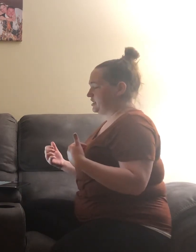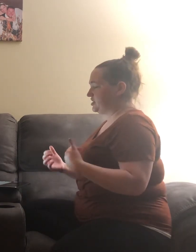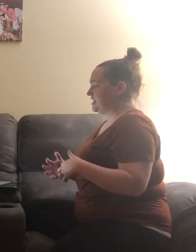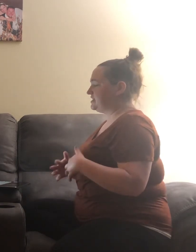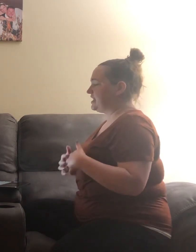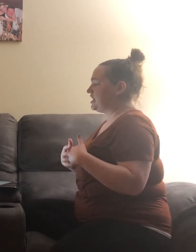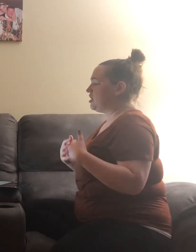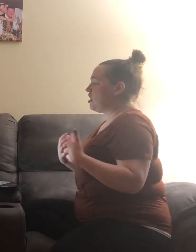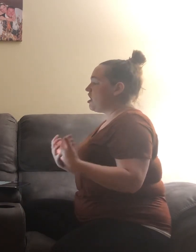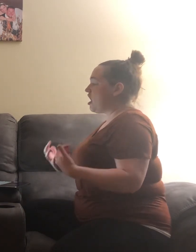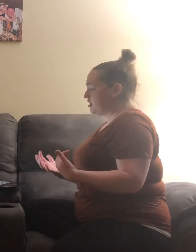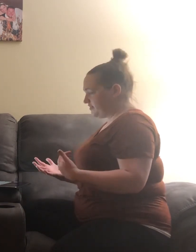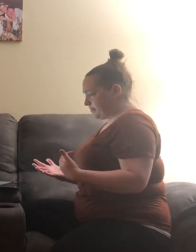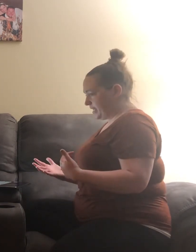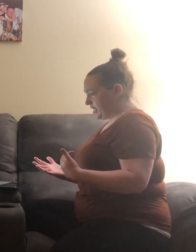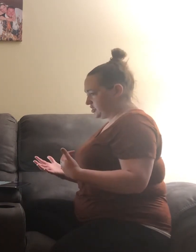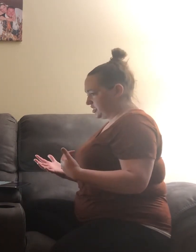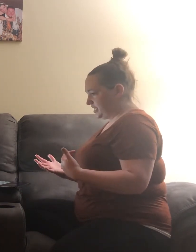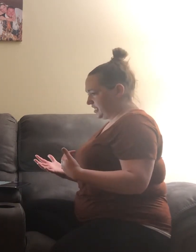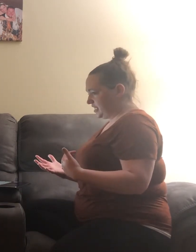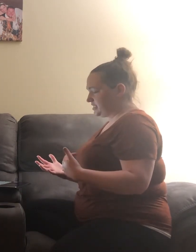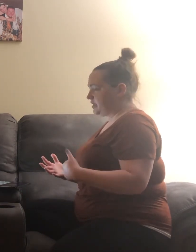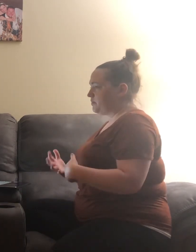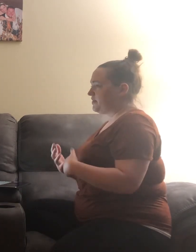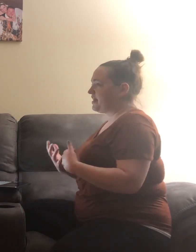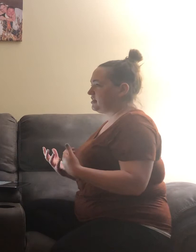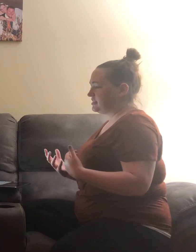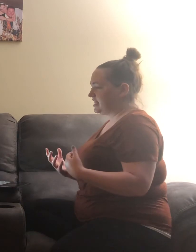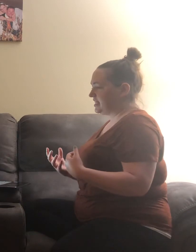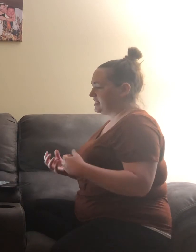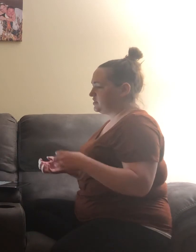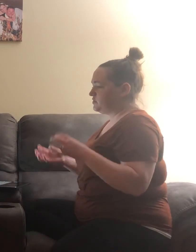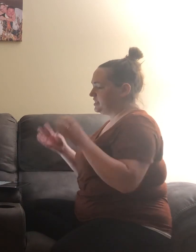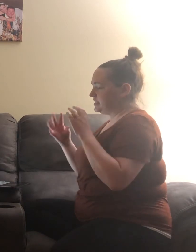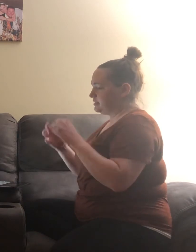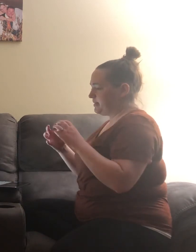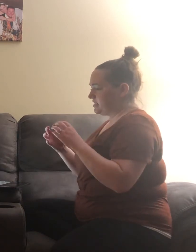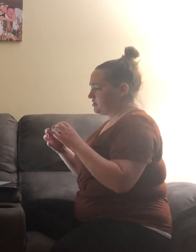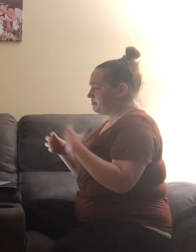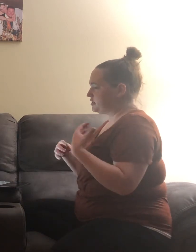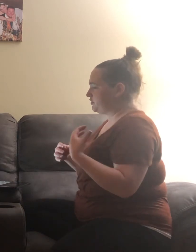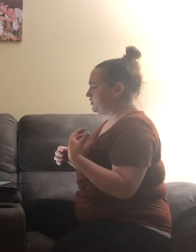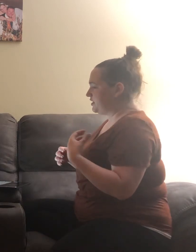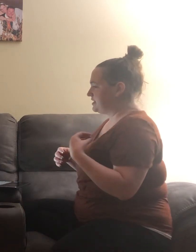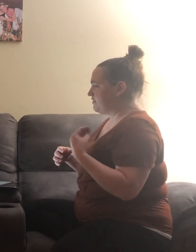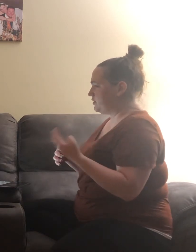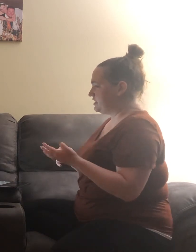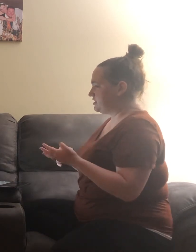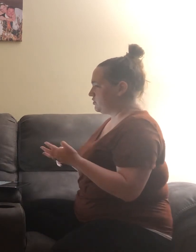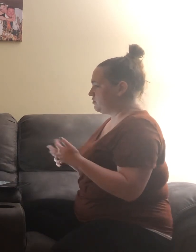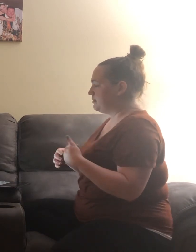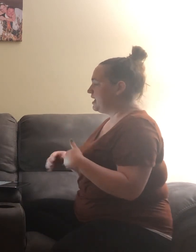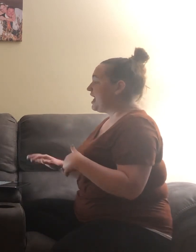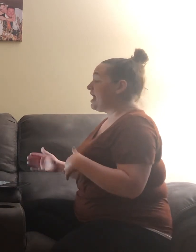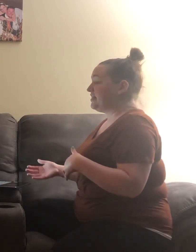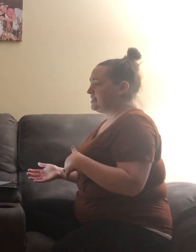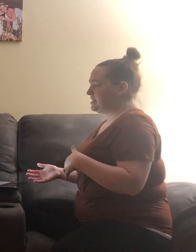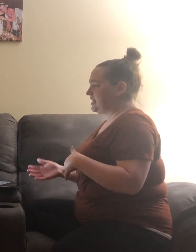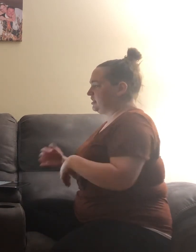that he's getting all of the medication he needs. And what that looks like is using a spacer. I'm not sure if you guys have one of these at home. On the intake, it looked